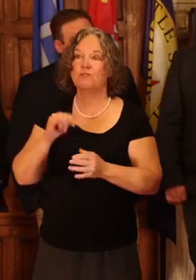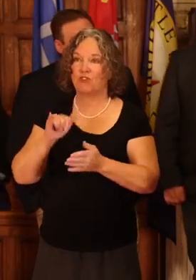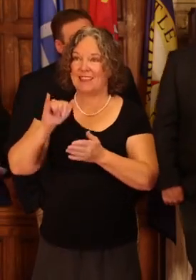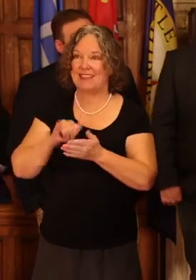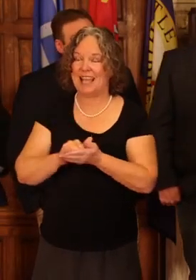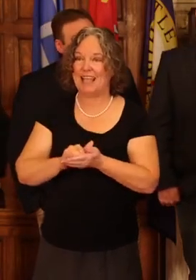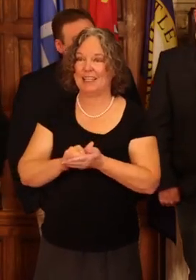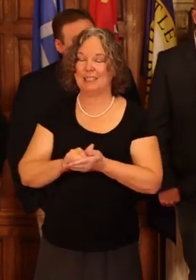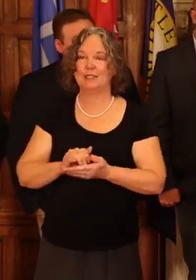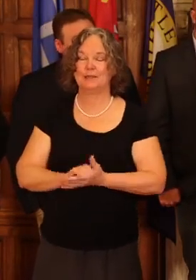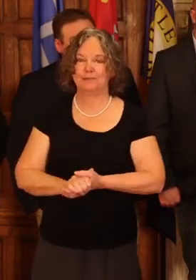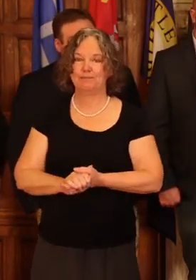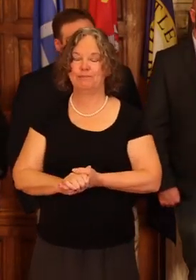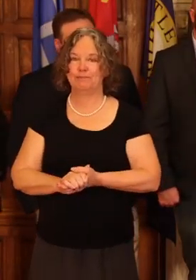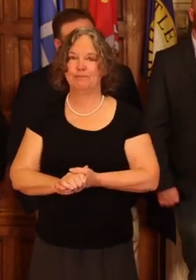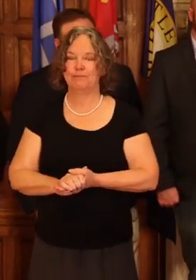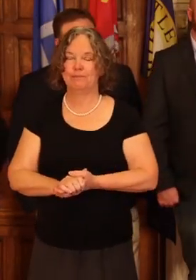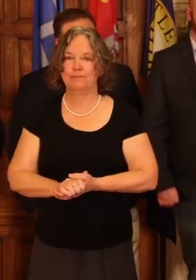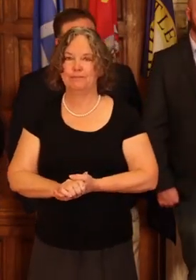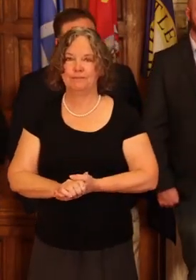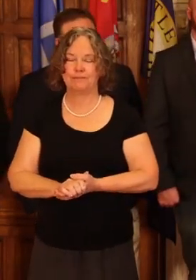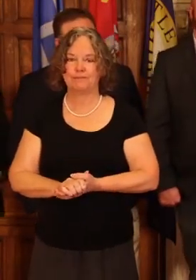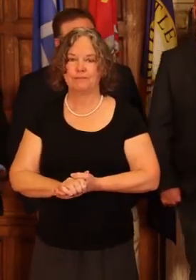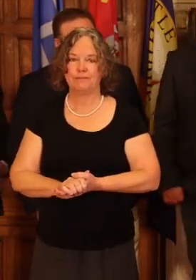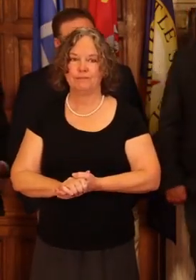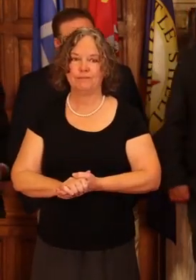Senator Ellsworth, would you like to make a comment?